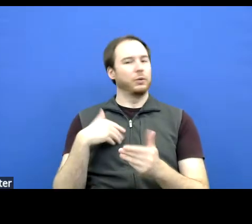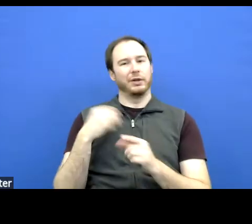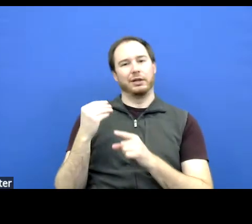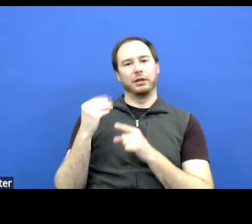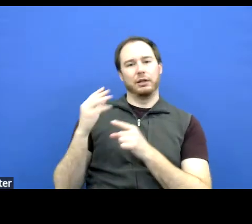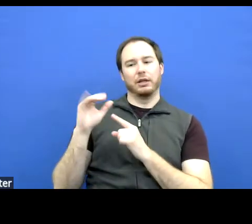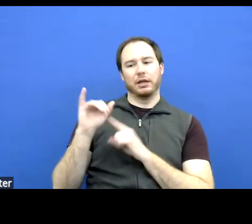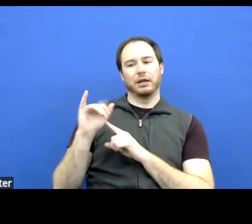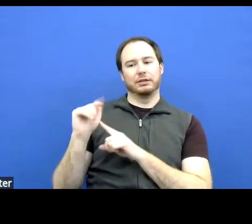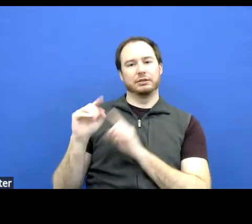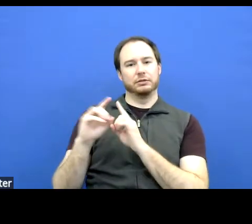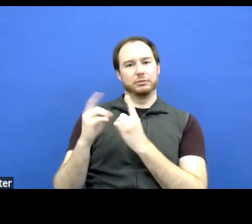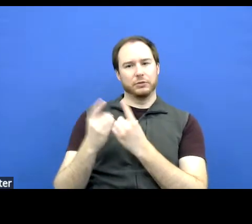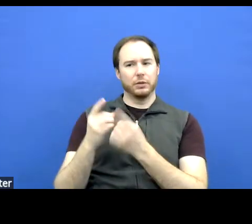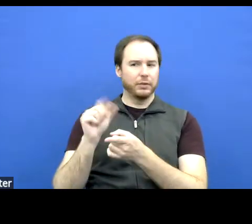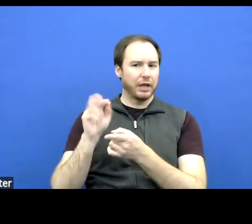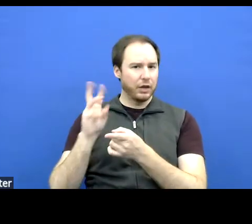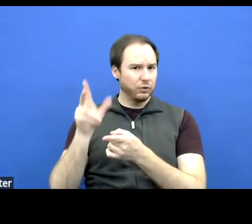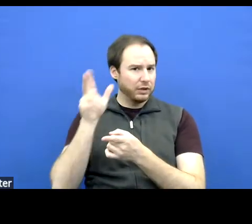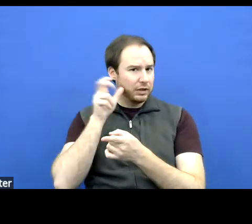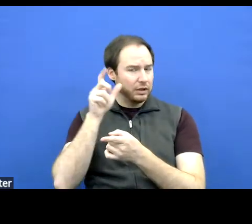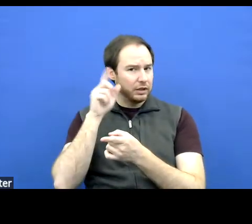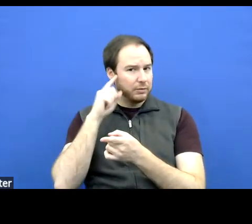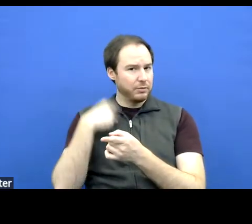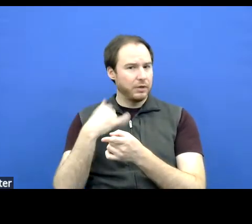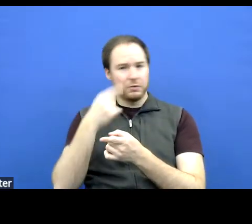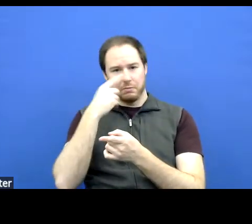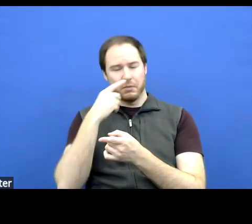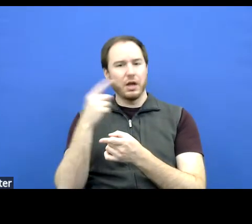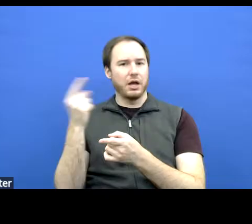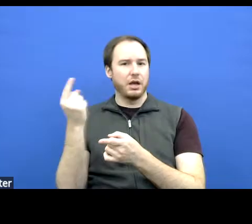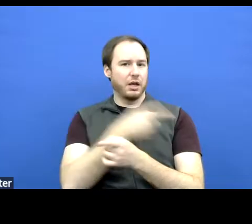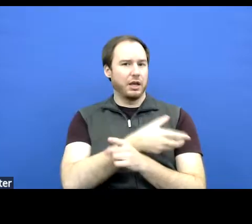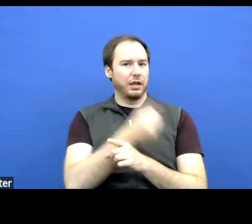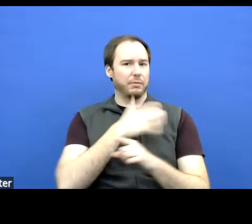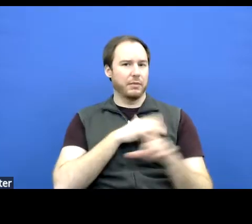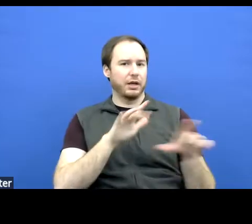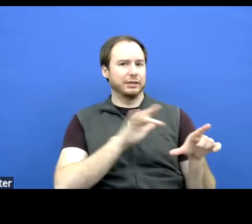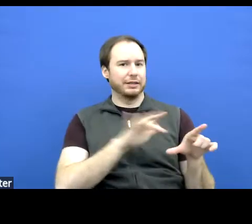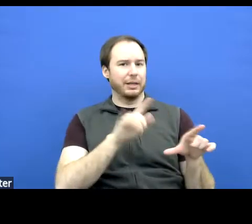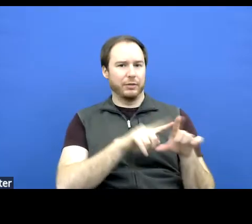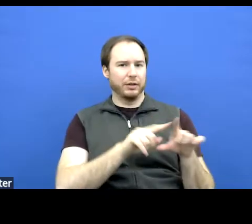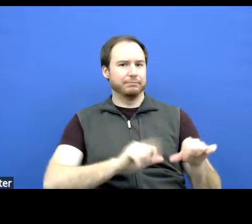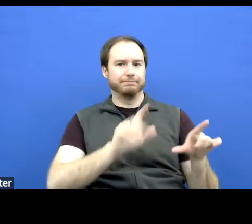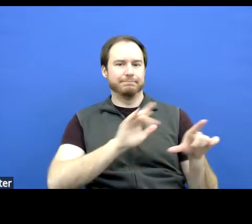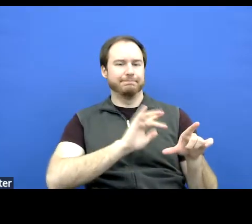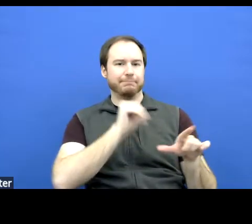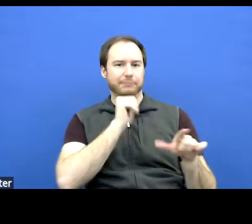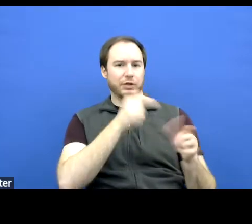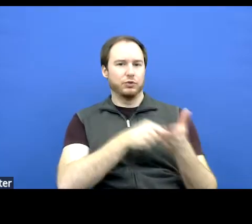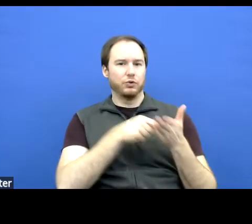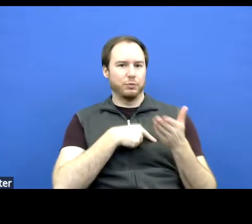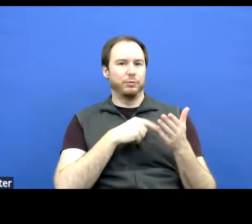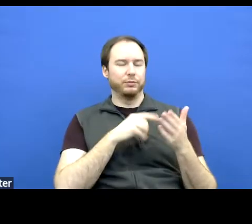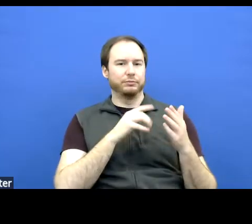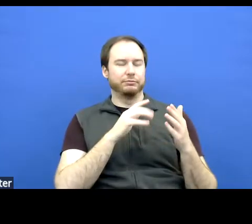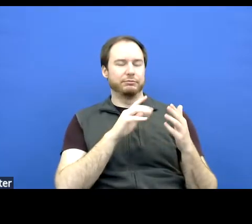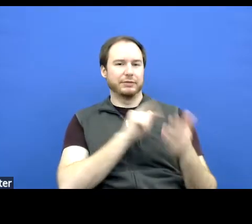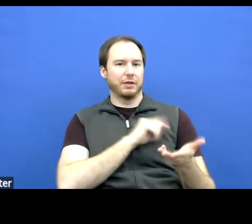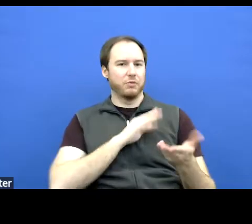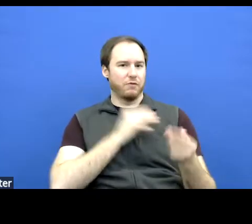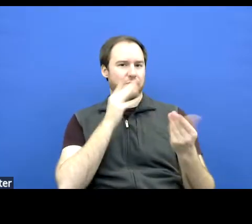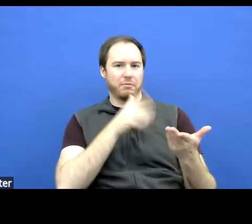know, Andrew, if you're listening, could you come and grab my tablet? I can't get to the town board information. Don't know why. One